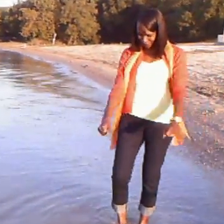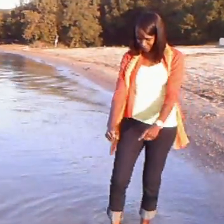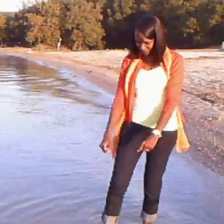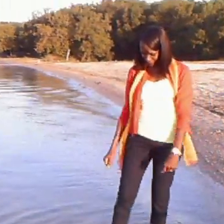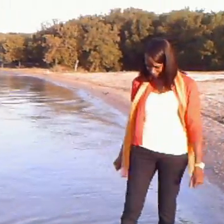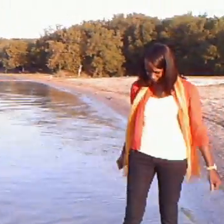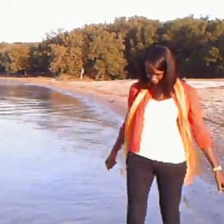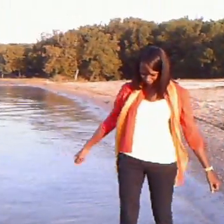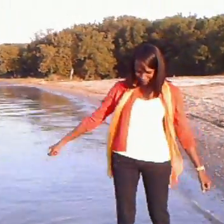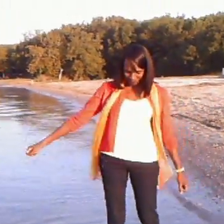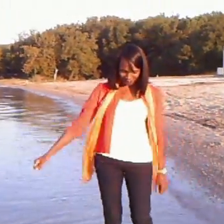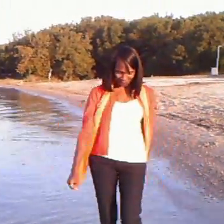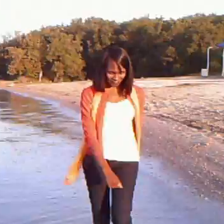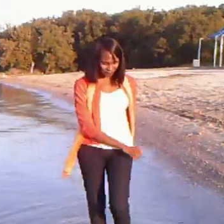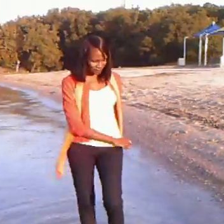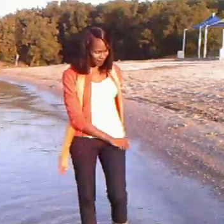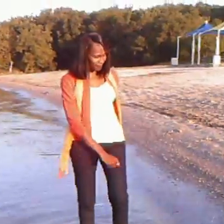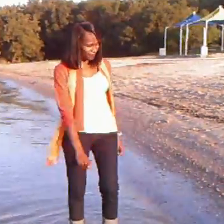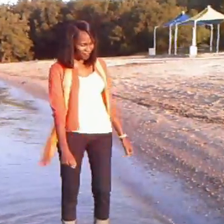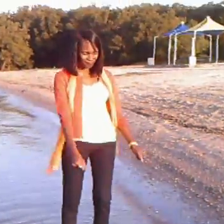With arms while upon